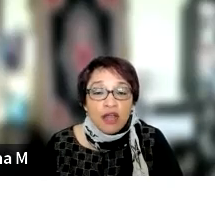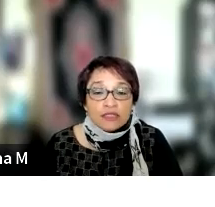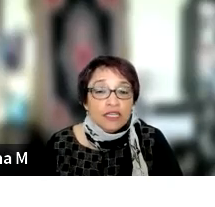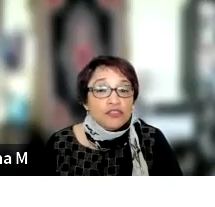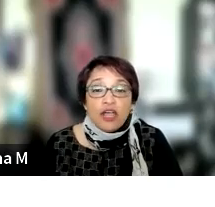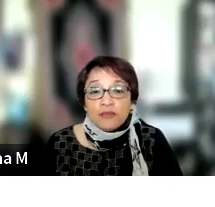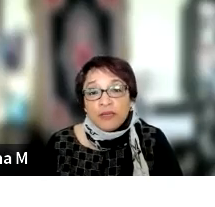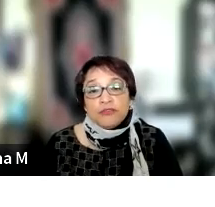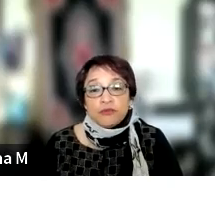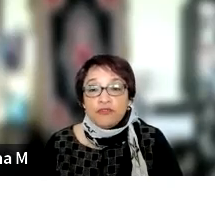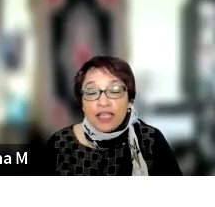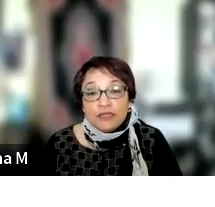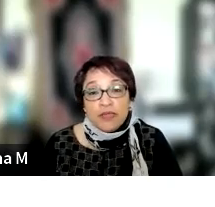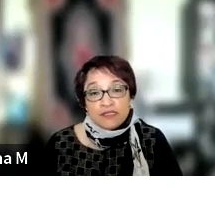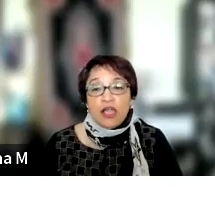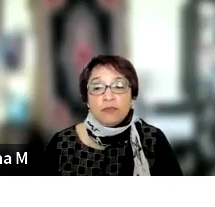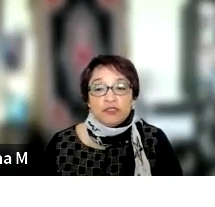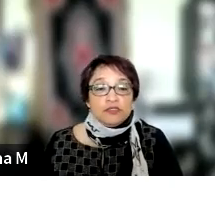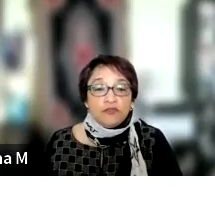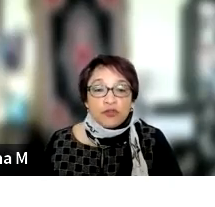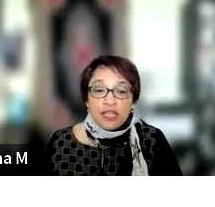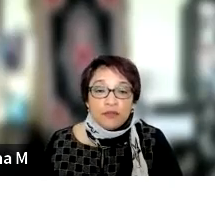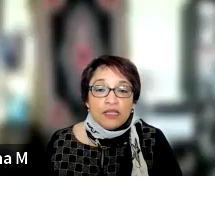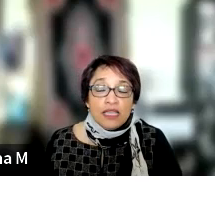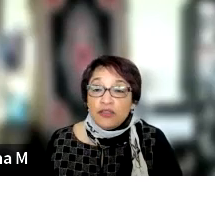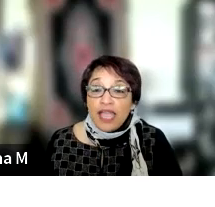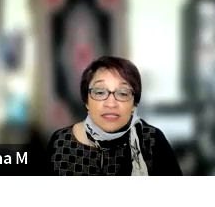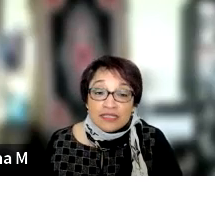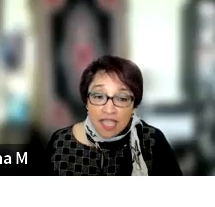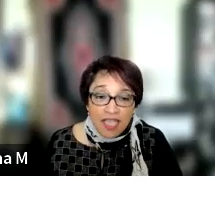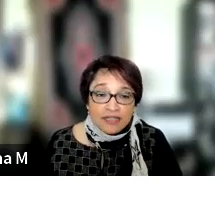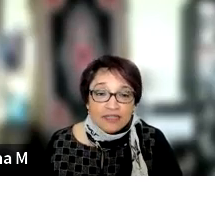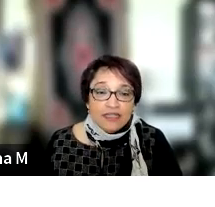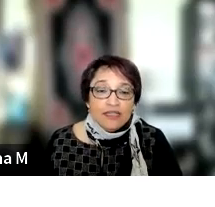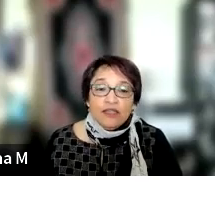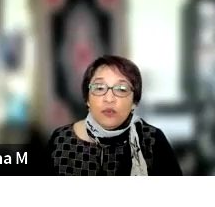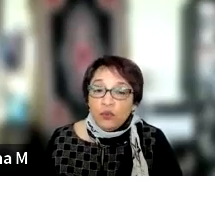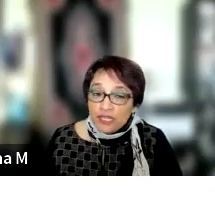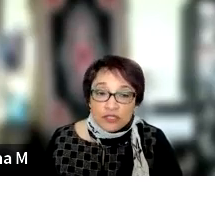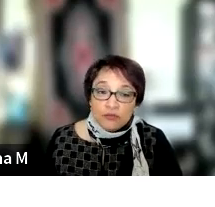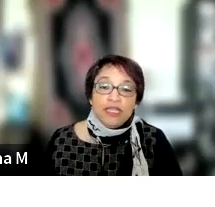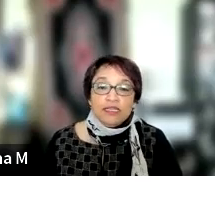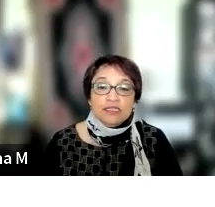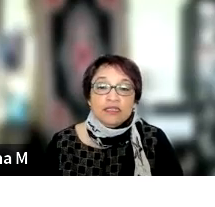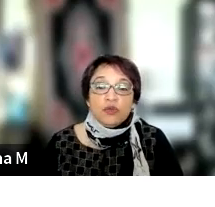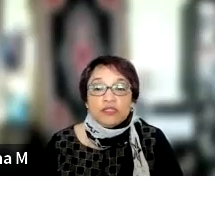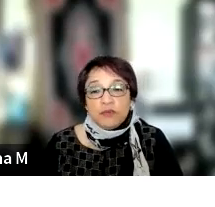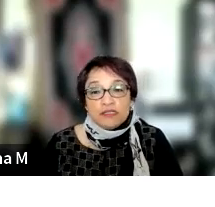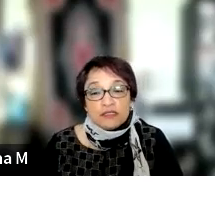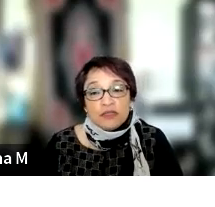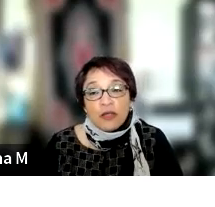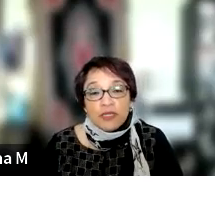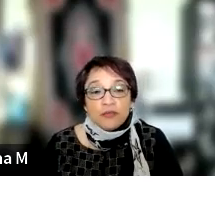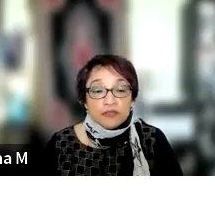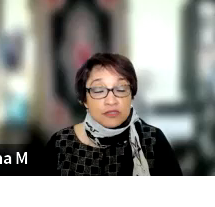your heart to not be able to provide the best options for them. Your hands are tied. We don't make it easy in